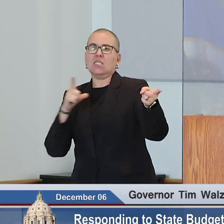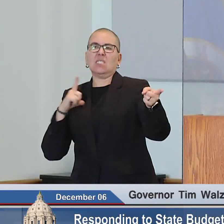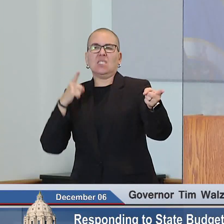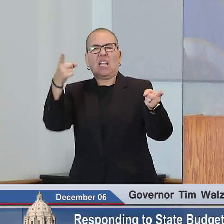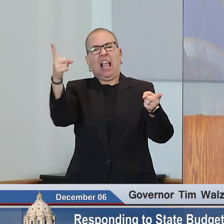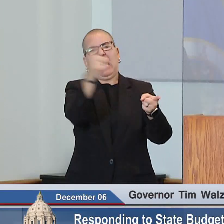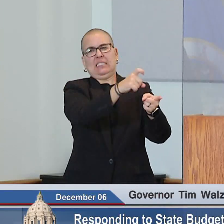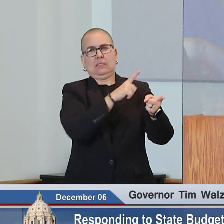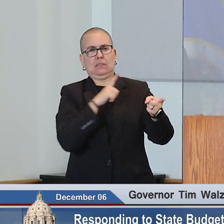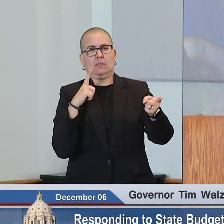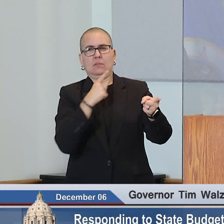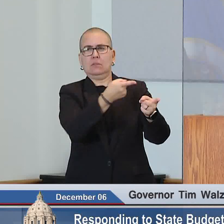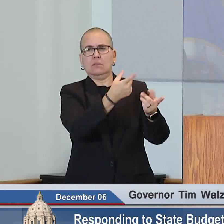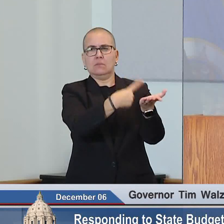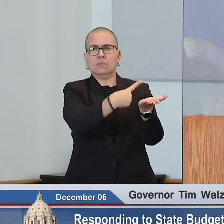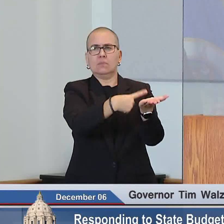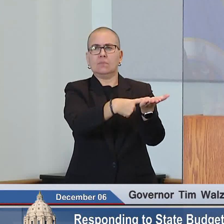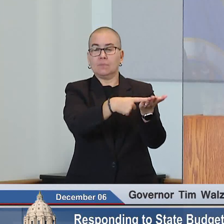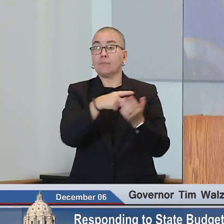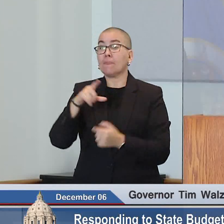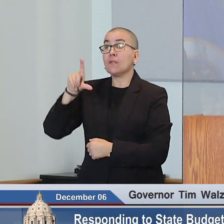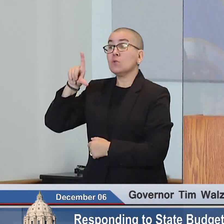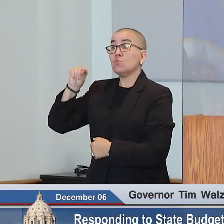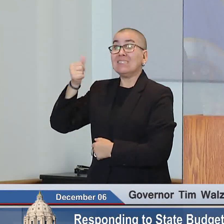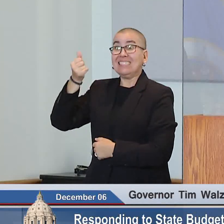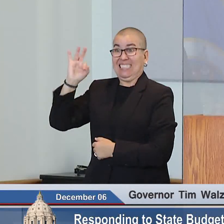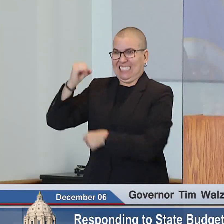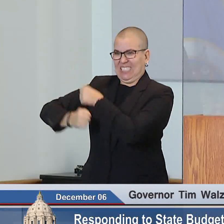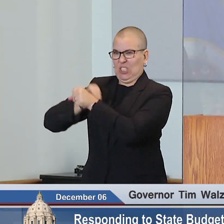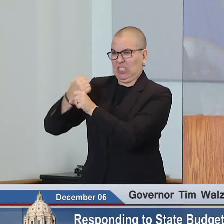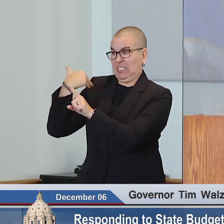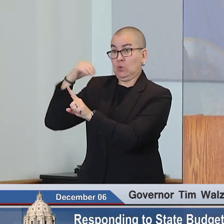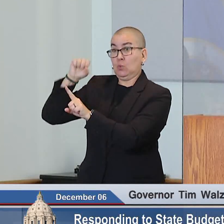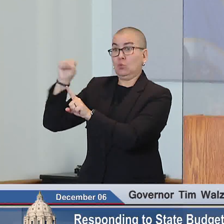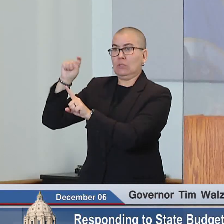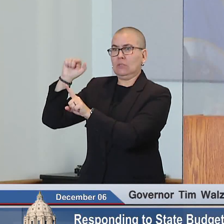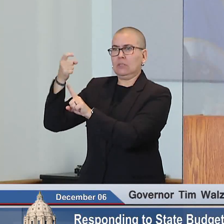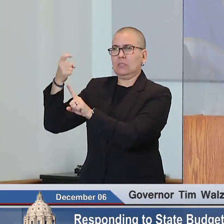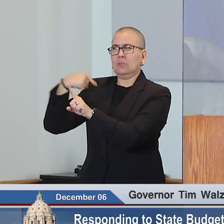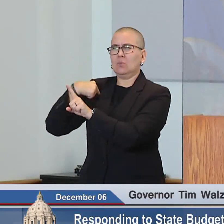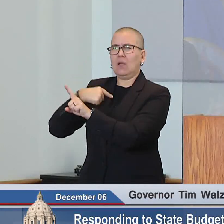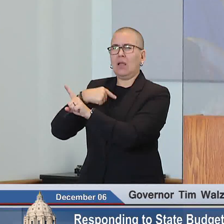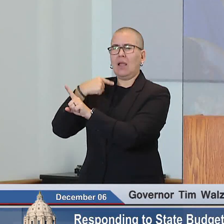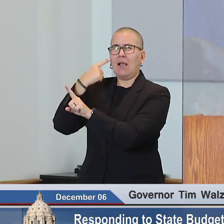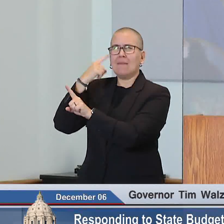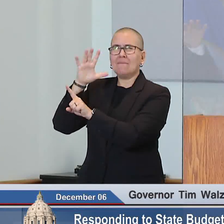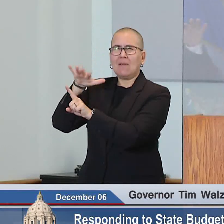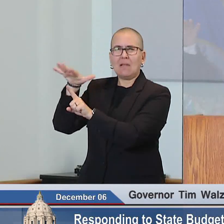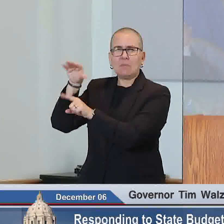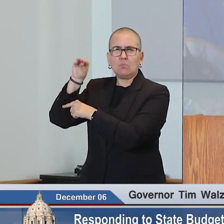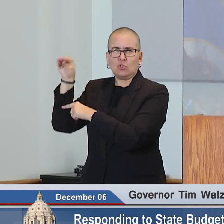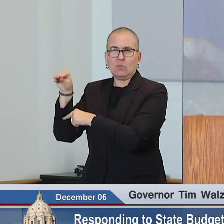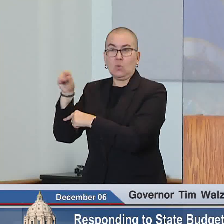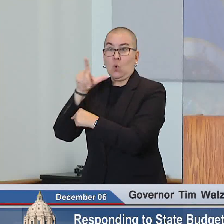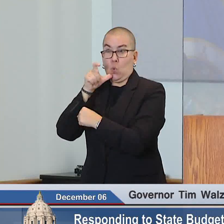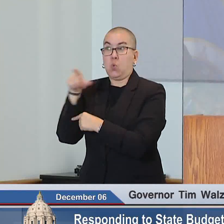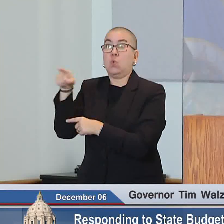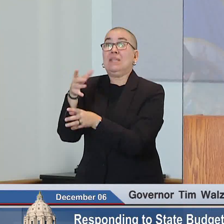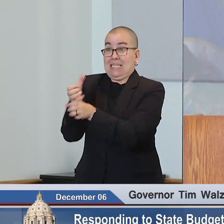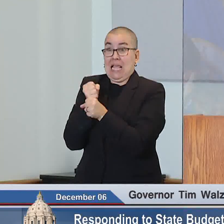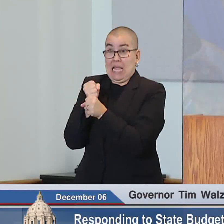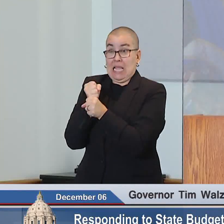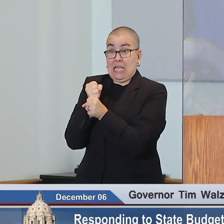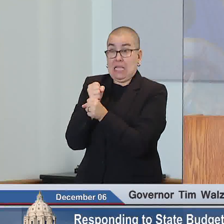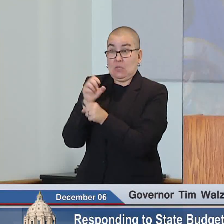proposed in 2019 cuts to the Social Security tax by raising that limit. I think we have about 55% of Social Security recipients pay no state tax in Minnesota.